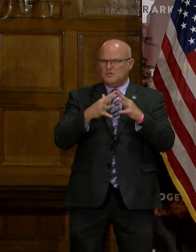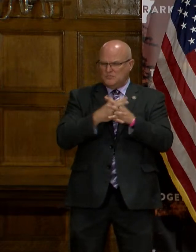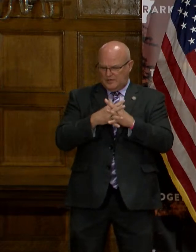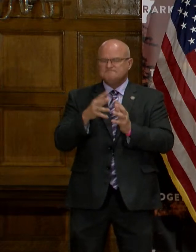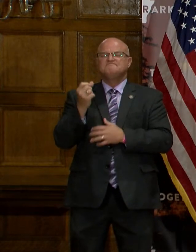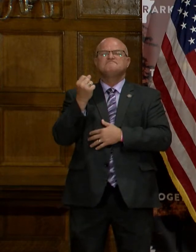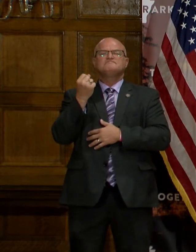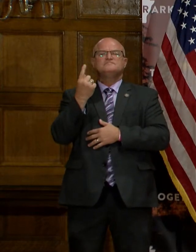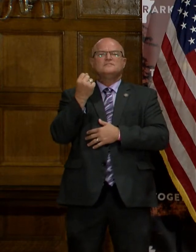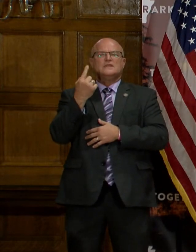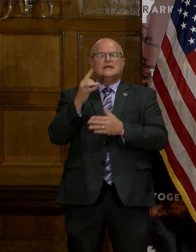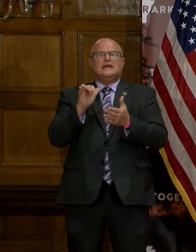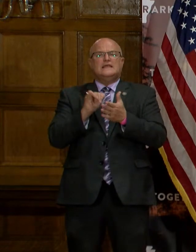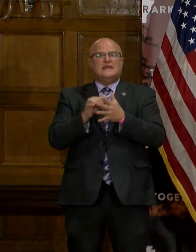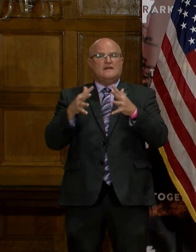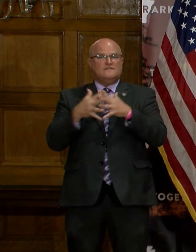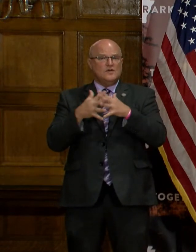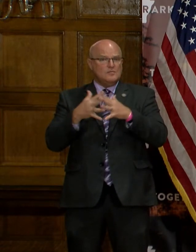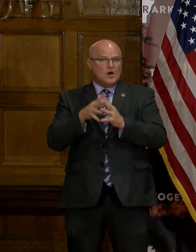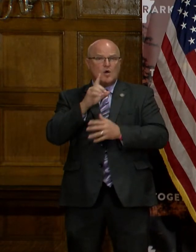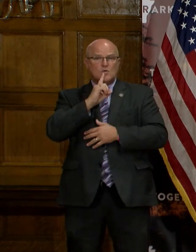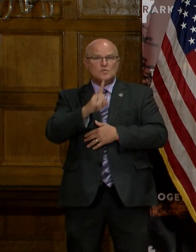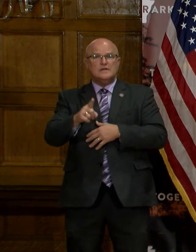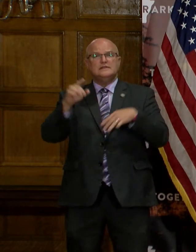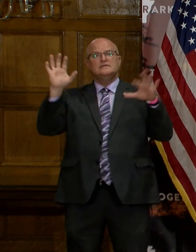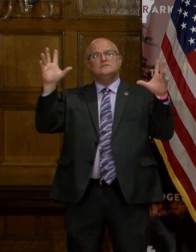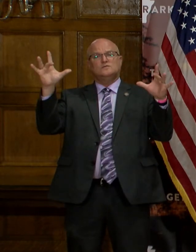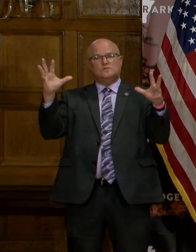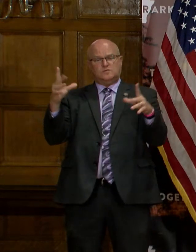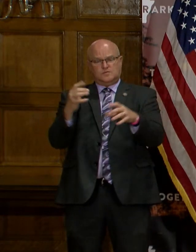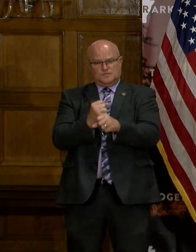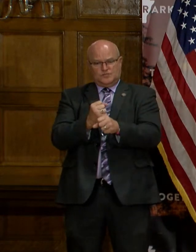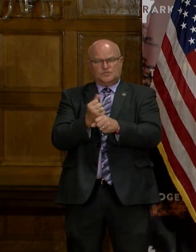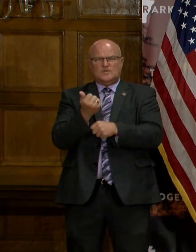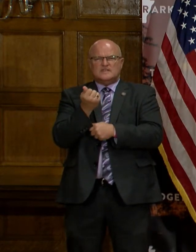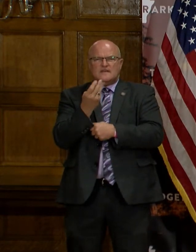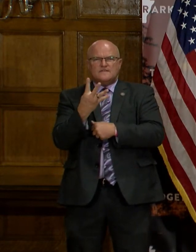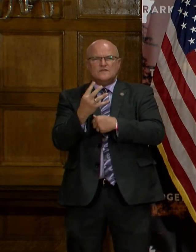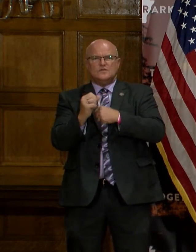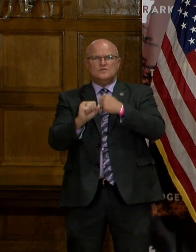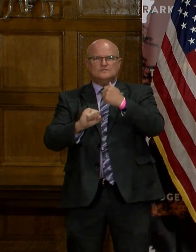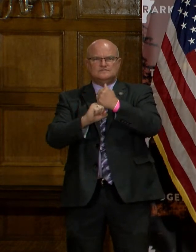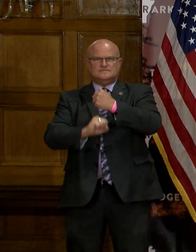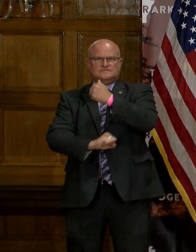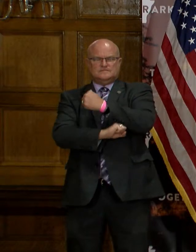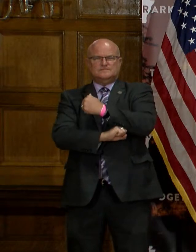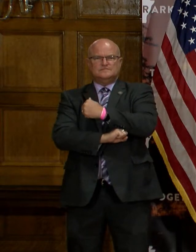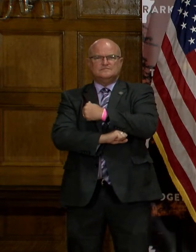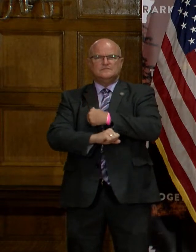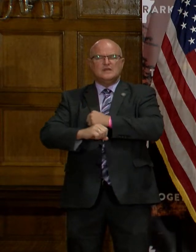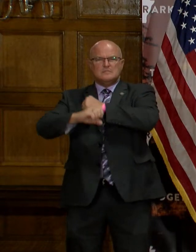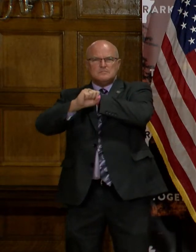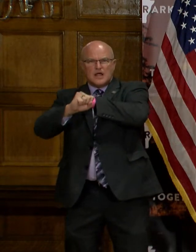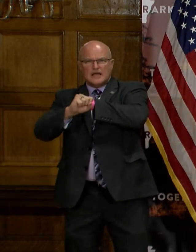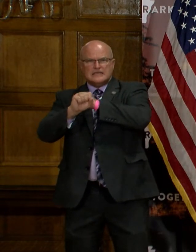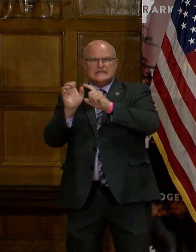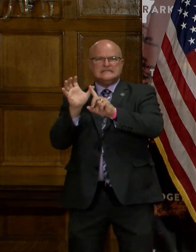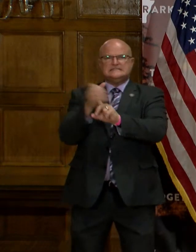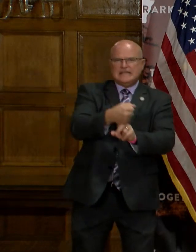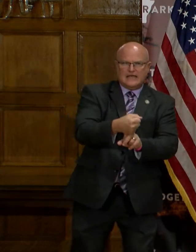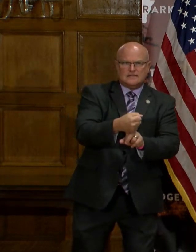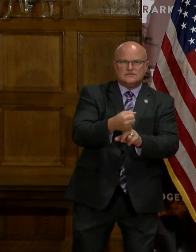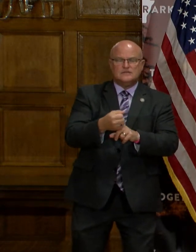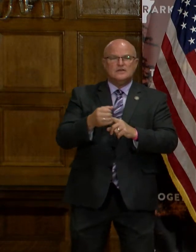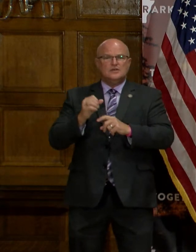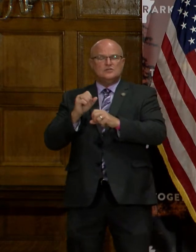that football really boils down to a couple fundamentals: blocking and tackling. You block